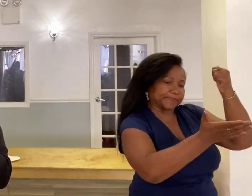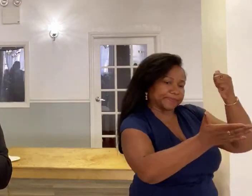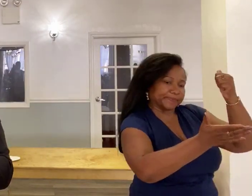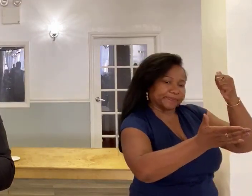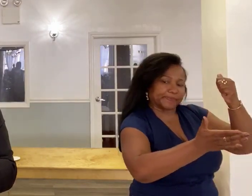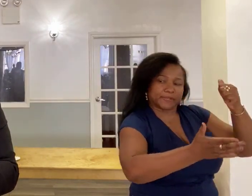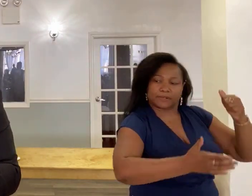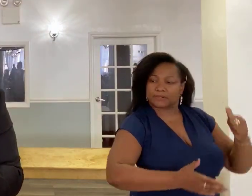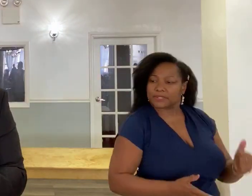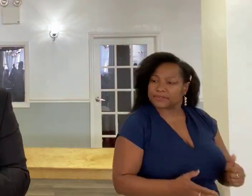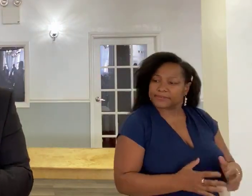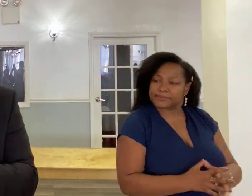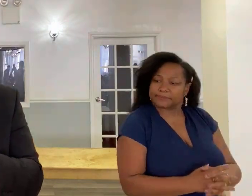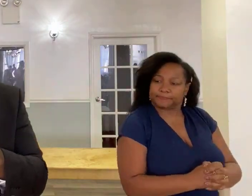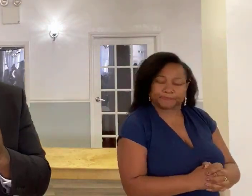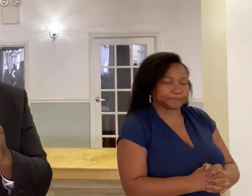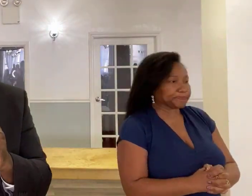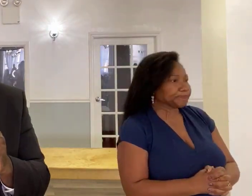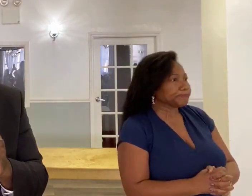long.